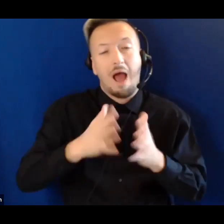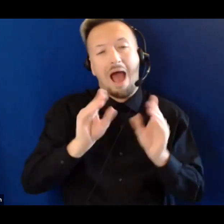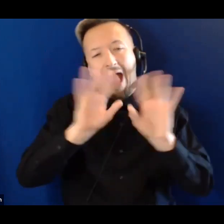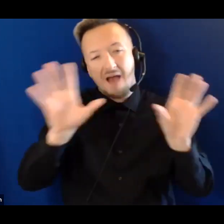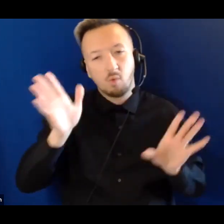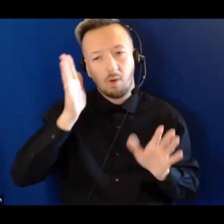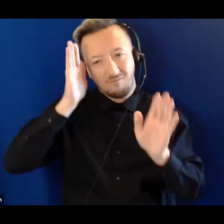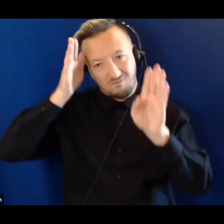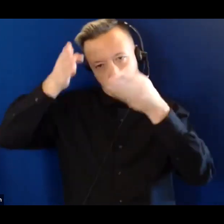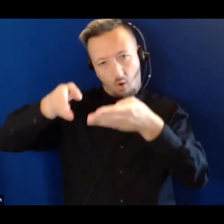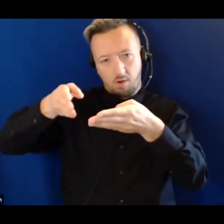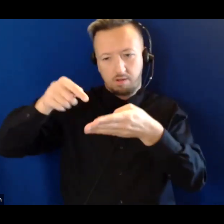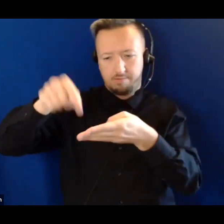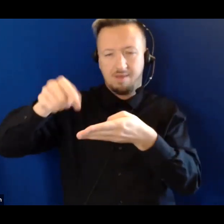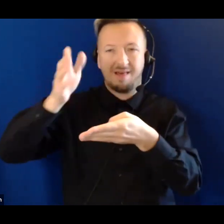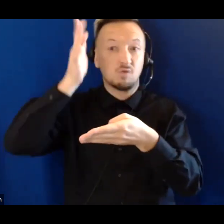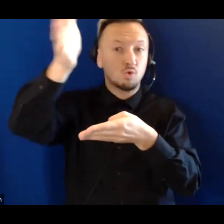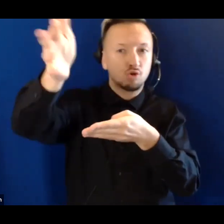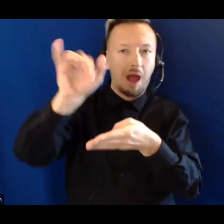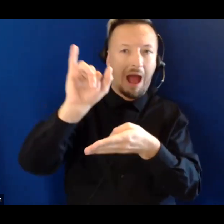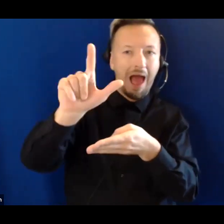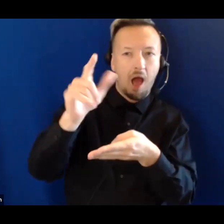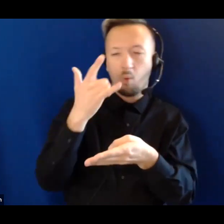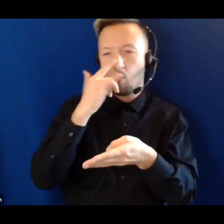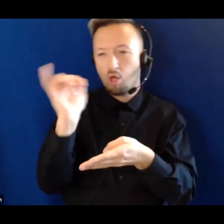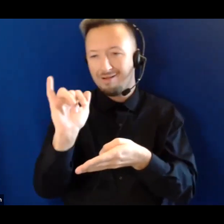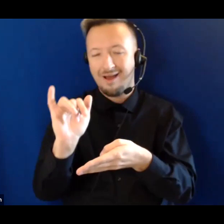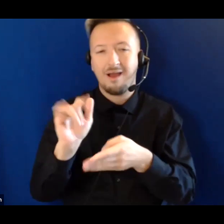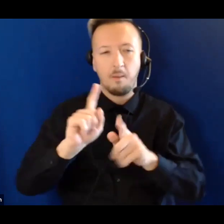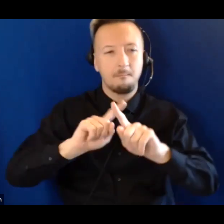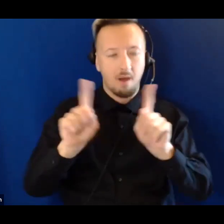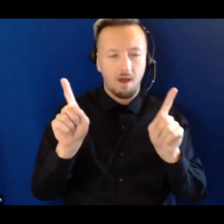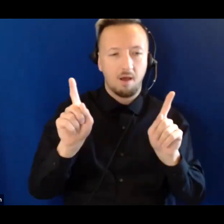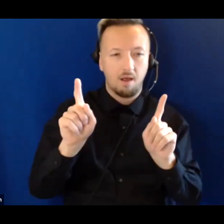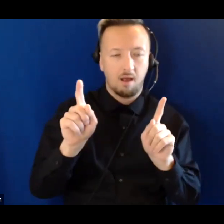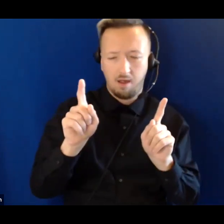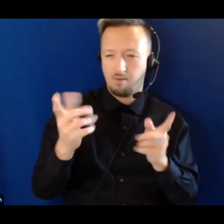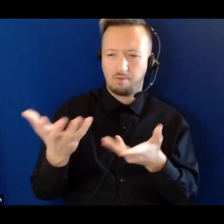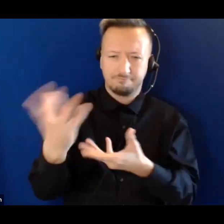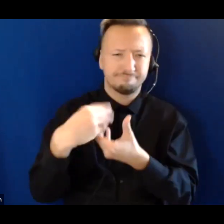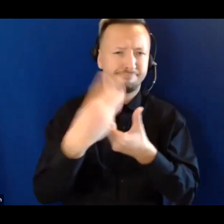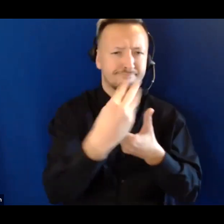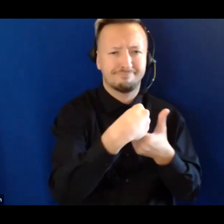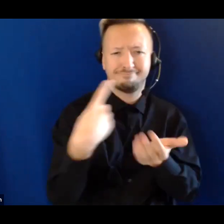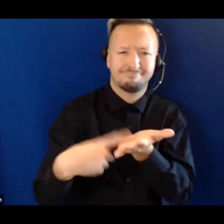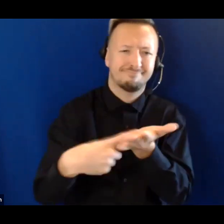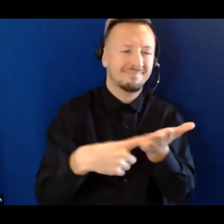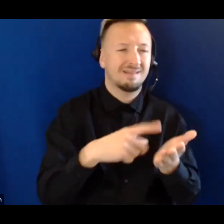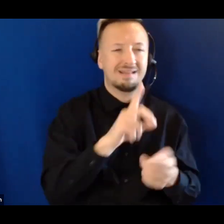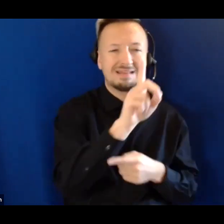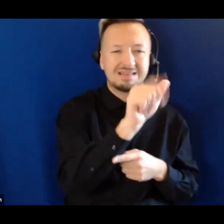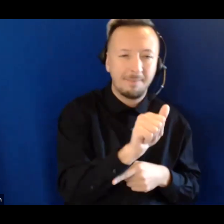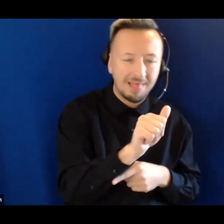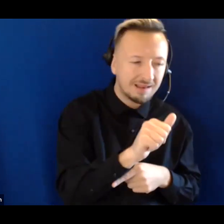generation and the progression, but we're open to really incorporating and talking about a lot of things disability justice